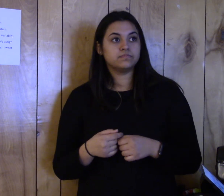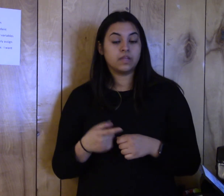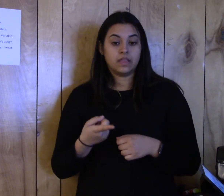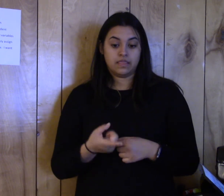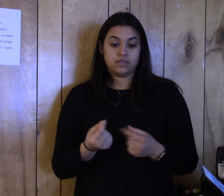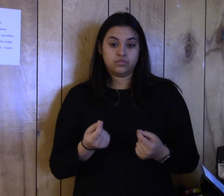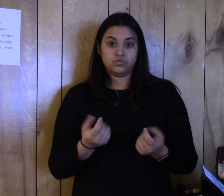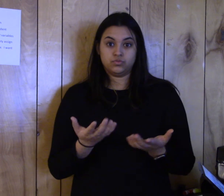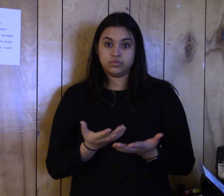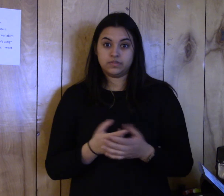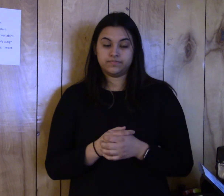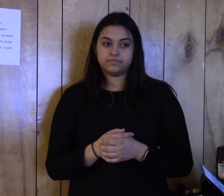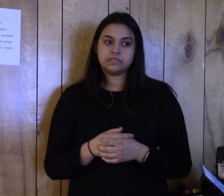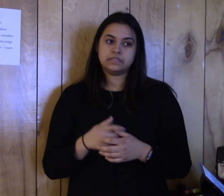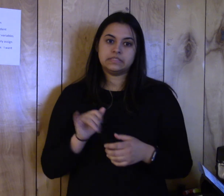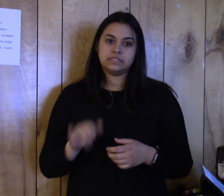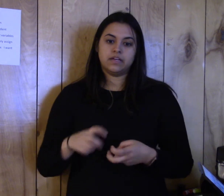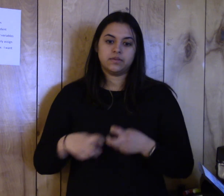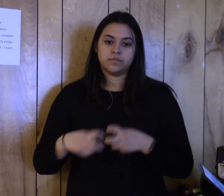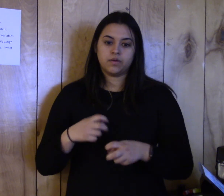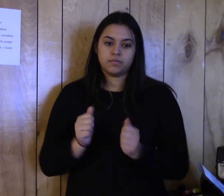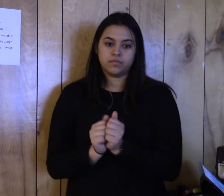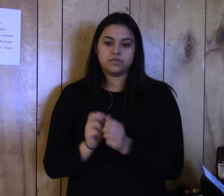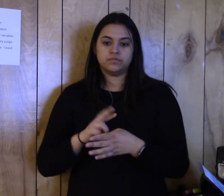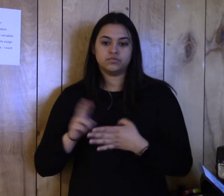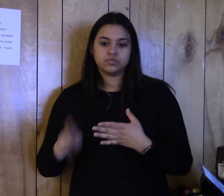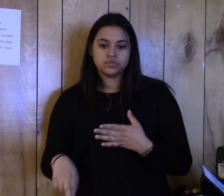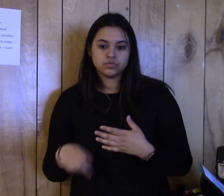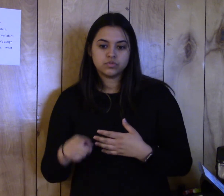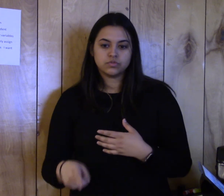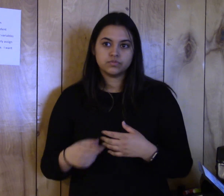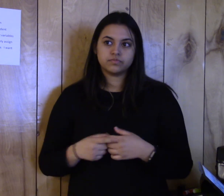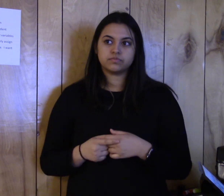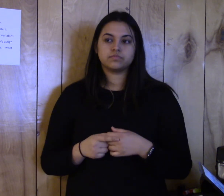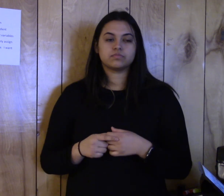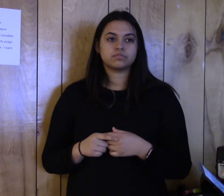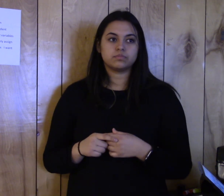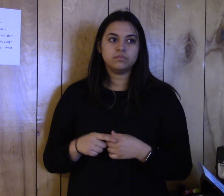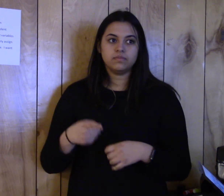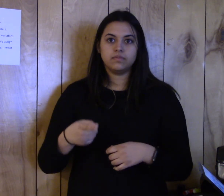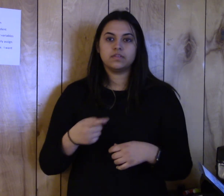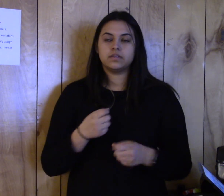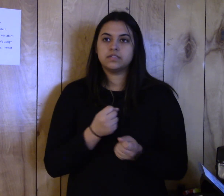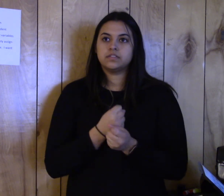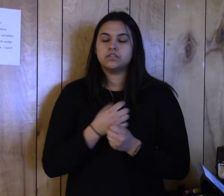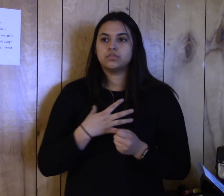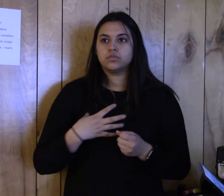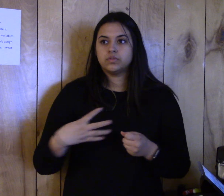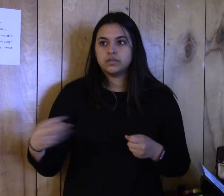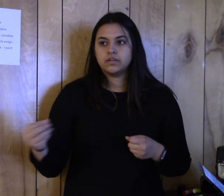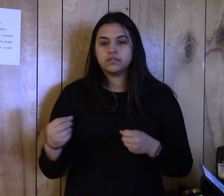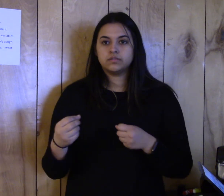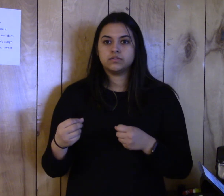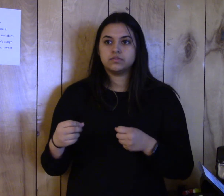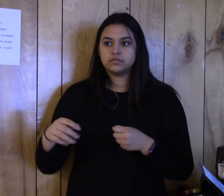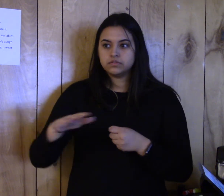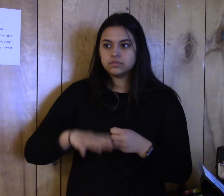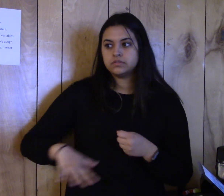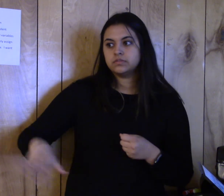to go out in the country, nobody's there, all that kind of stuff, and shoot this thing up in the sky. And somebody said, well, what are you shooting at? And one of them